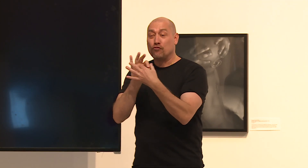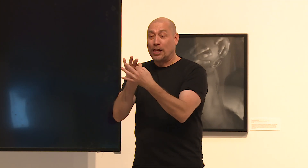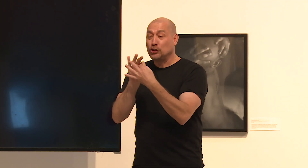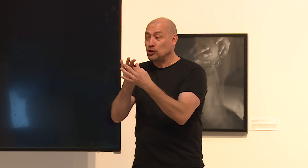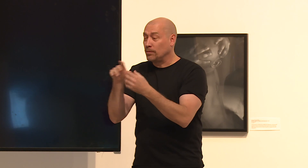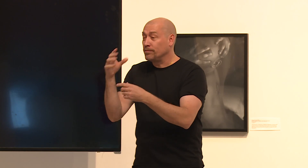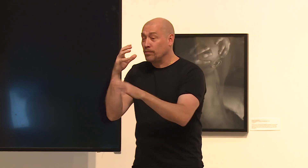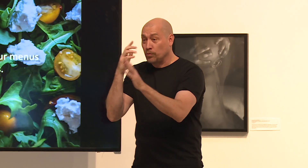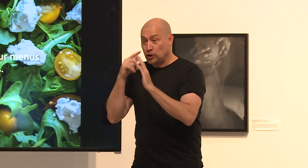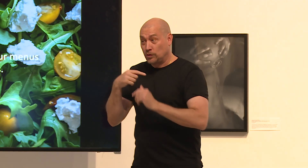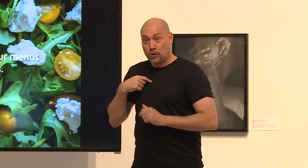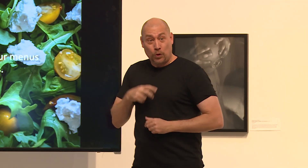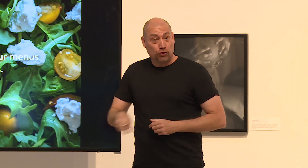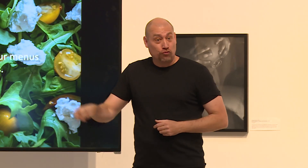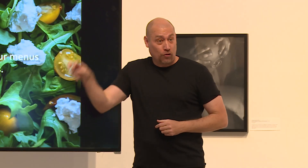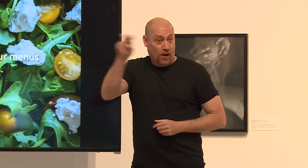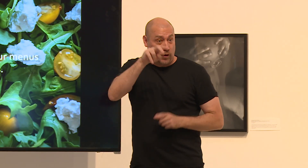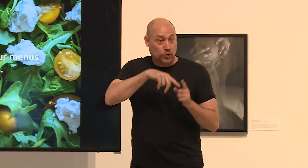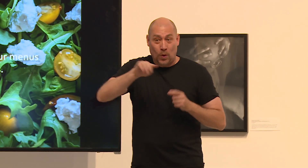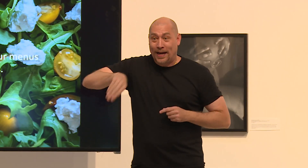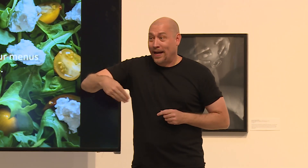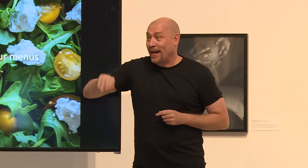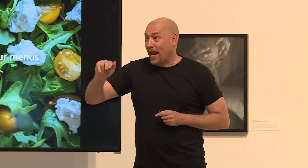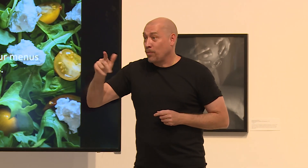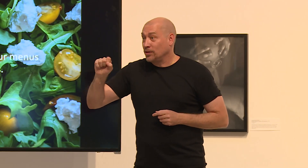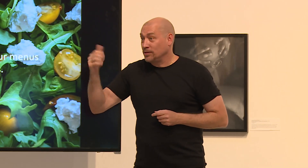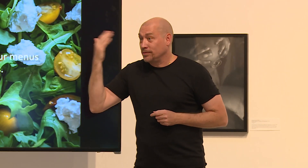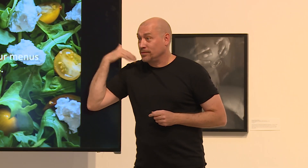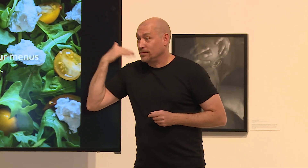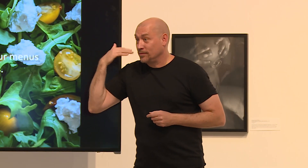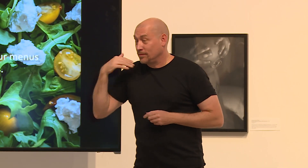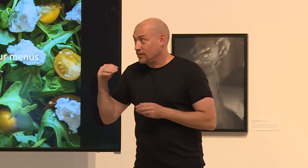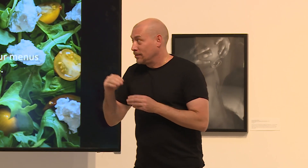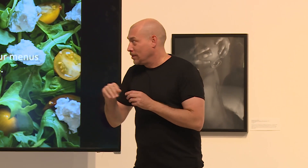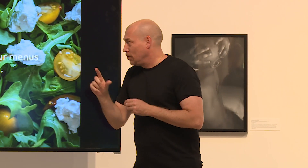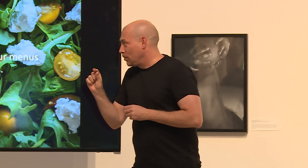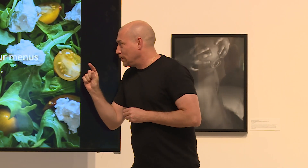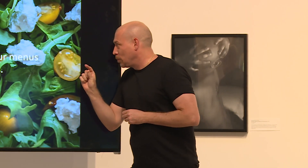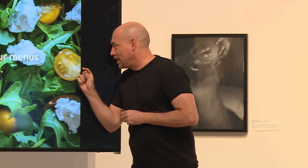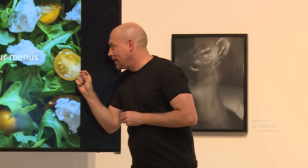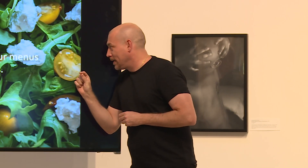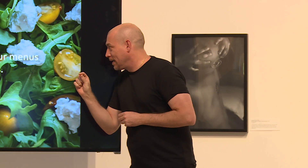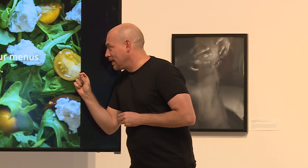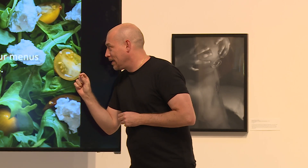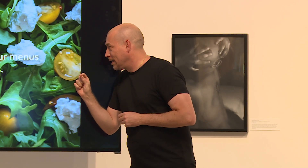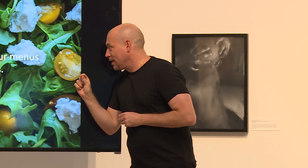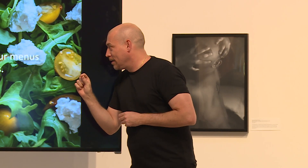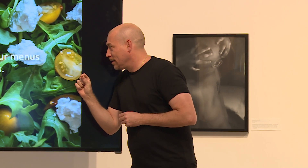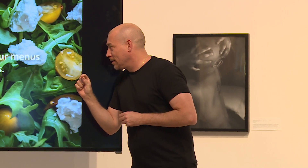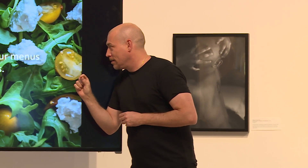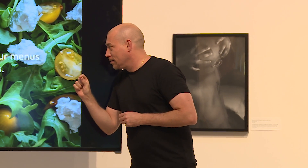That VPN certification is something. I don't know if you've traveled,